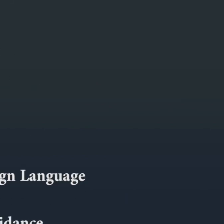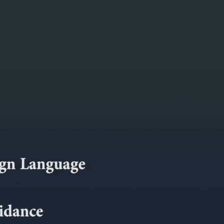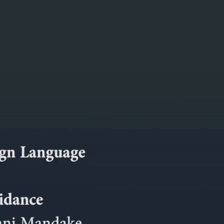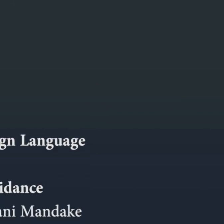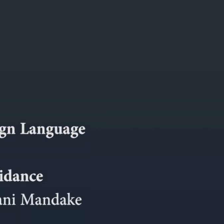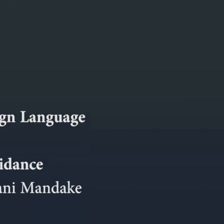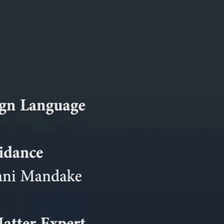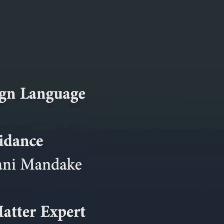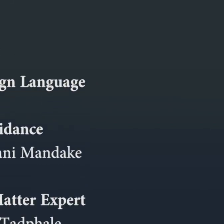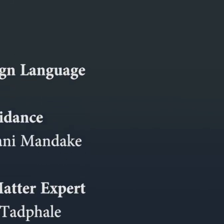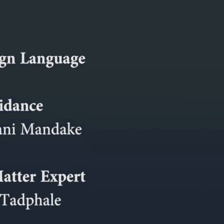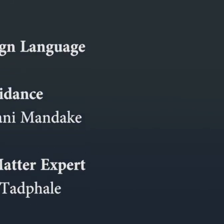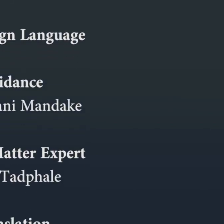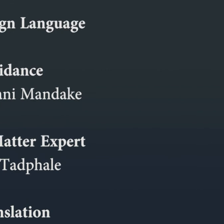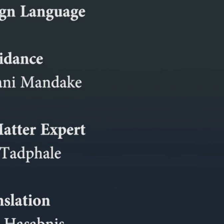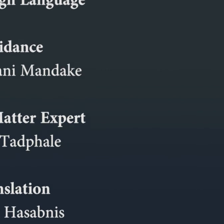Thank you.